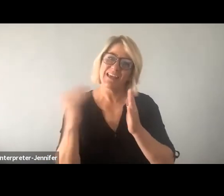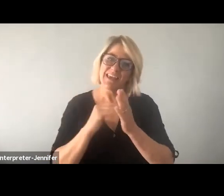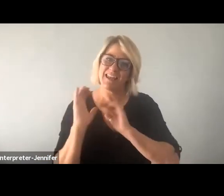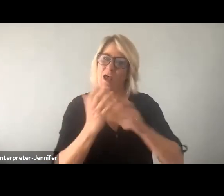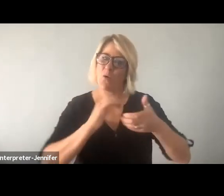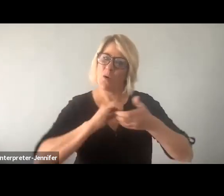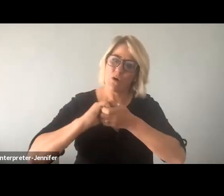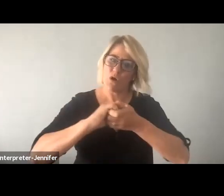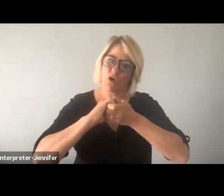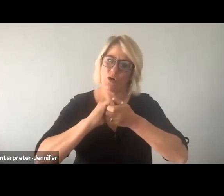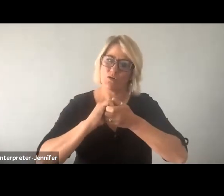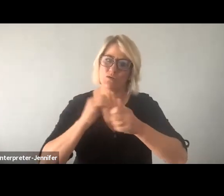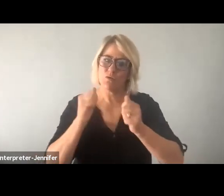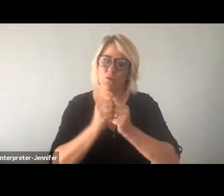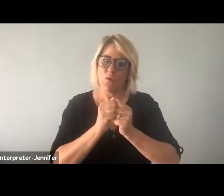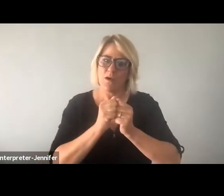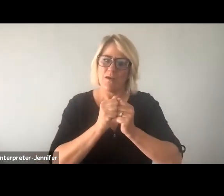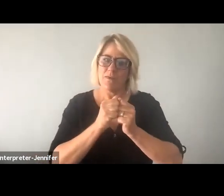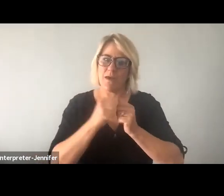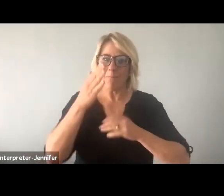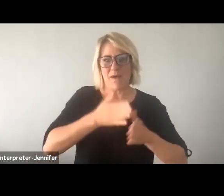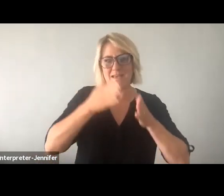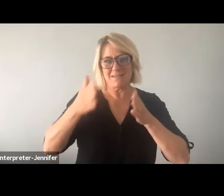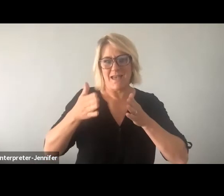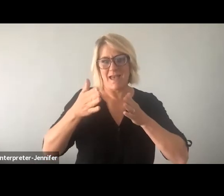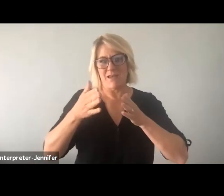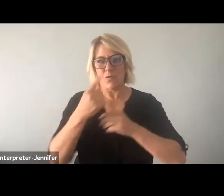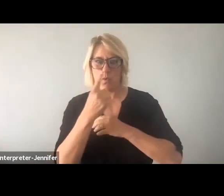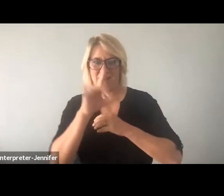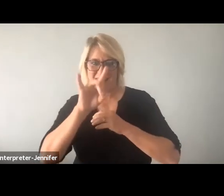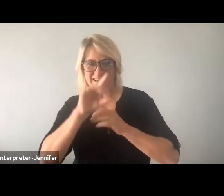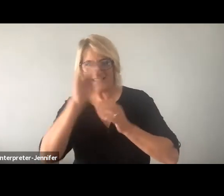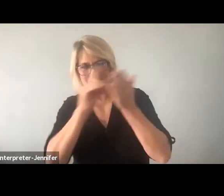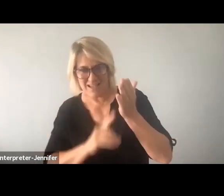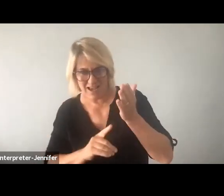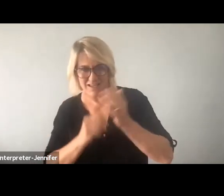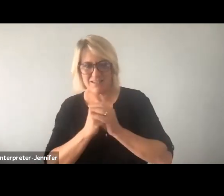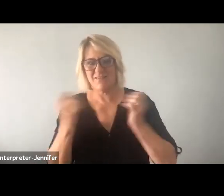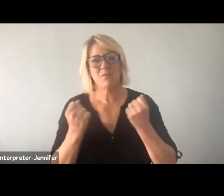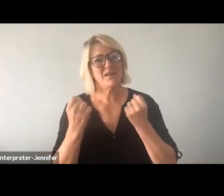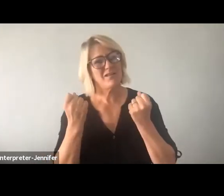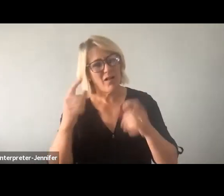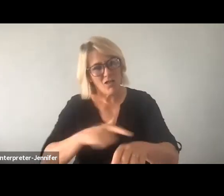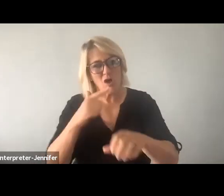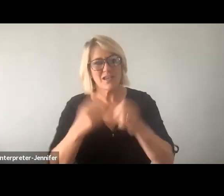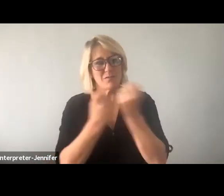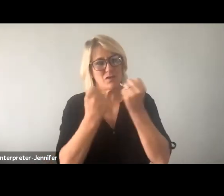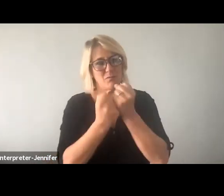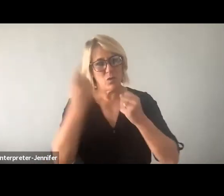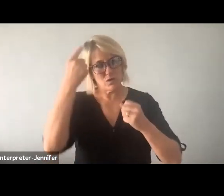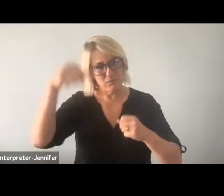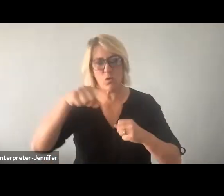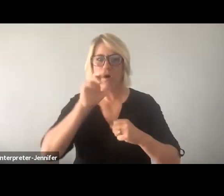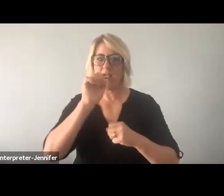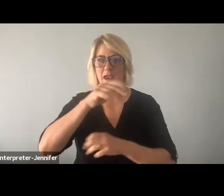partners at 5518 Designs. John and Cassie Wick have been longtime supporters of April, and they are heading